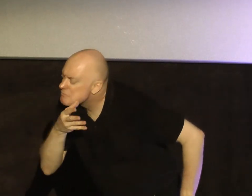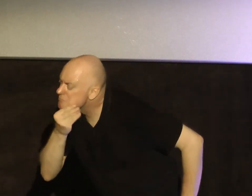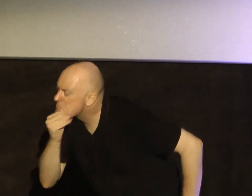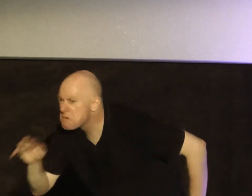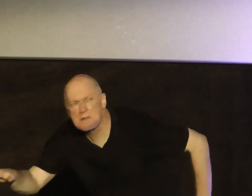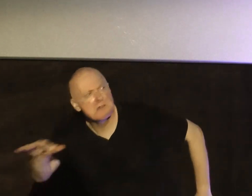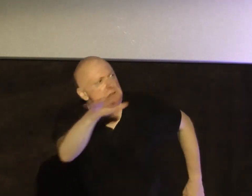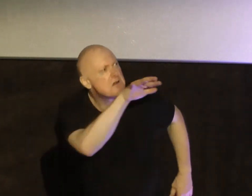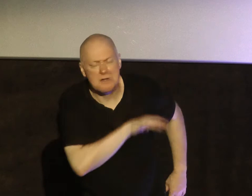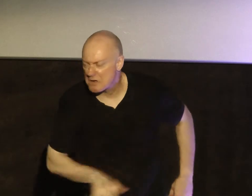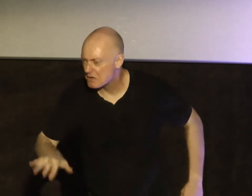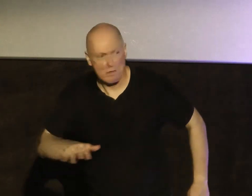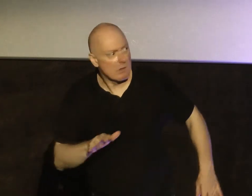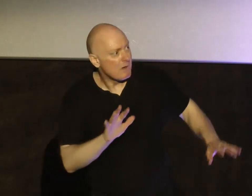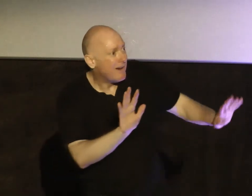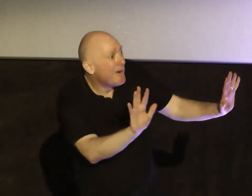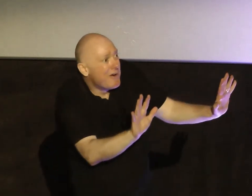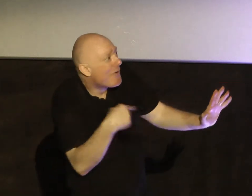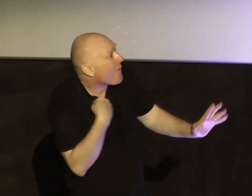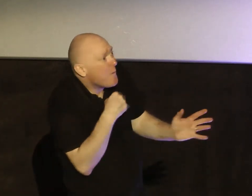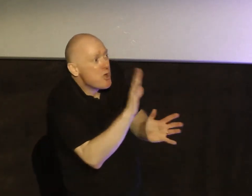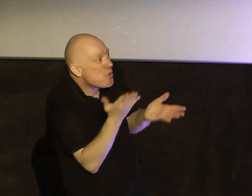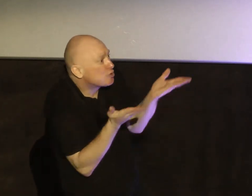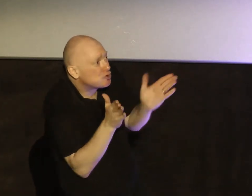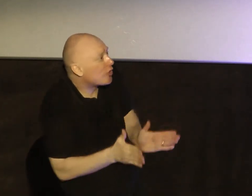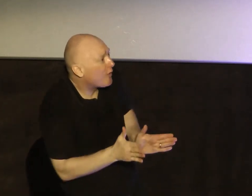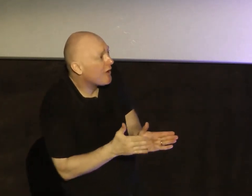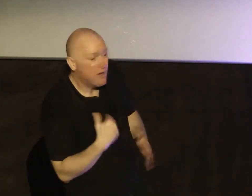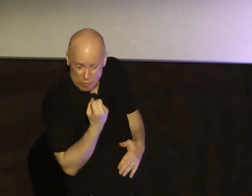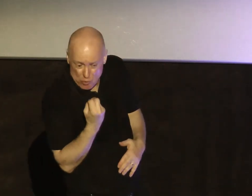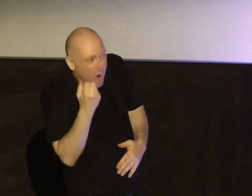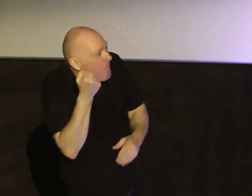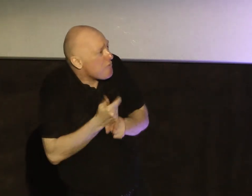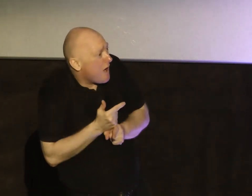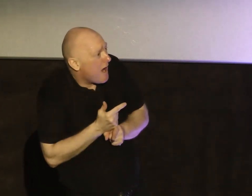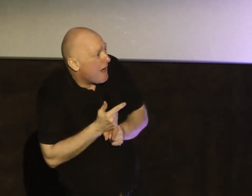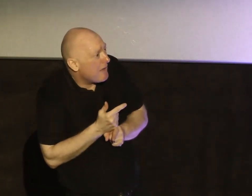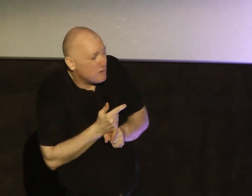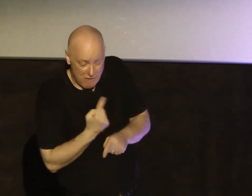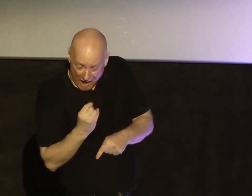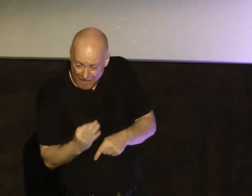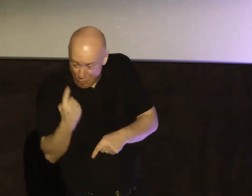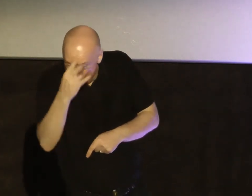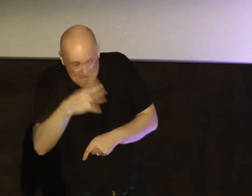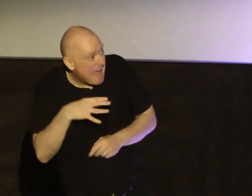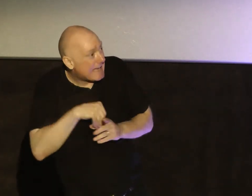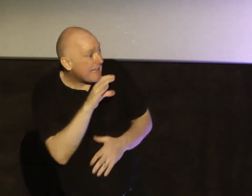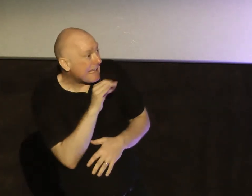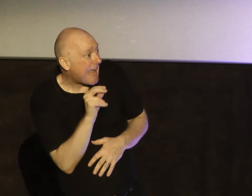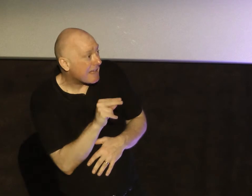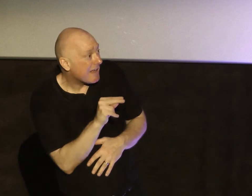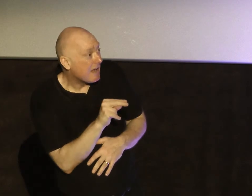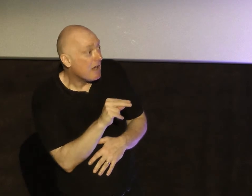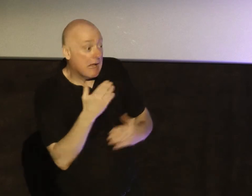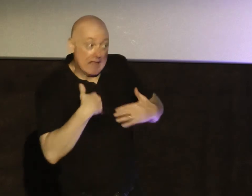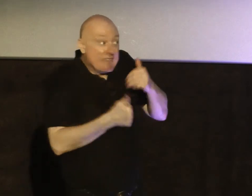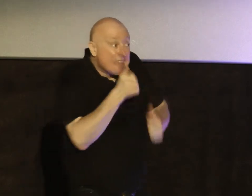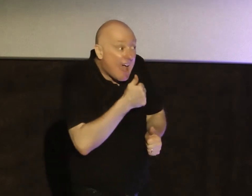see." And they said, "We are your servants. We are 12 brothers, the sons of one man in the land of Canaan. And behold, the youngest is this day with